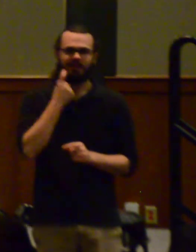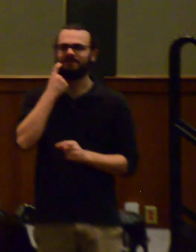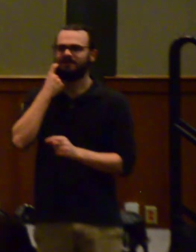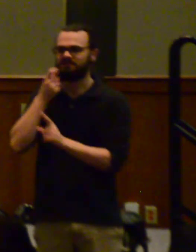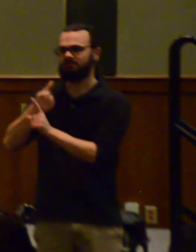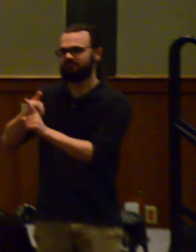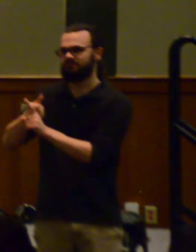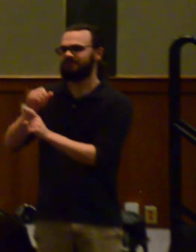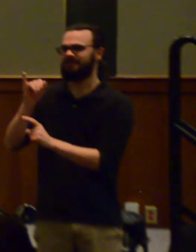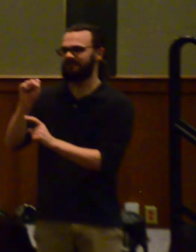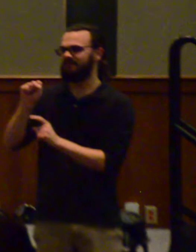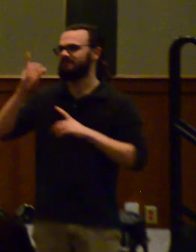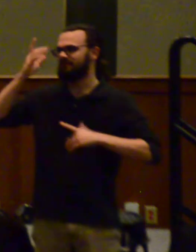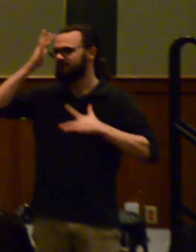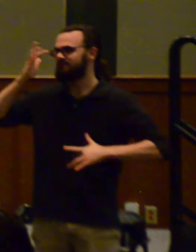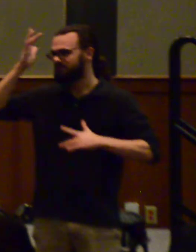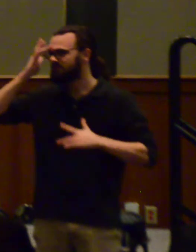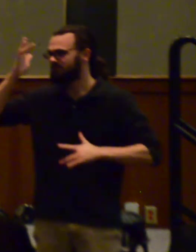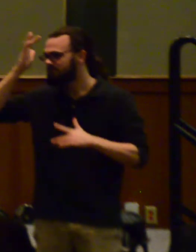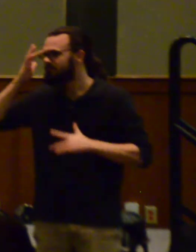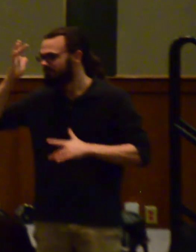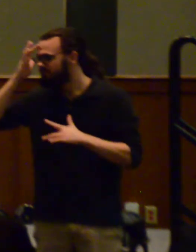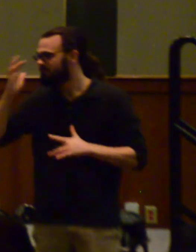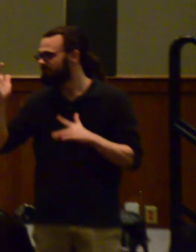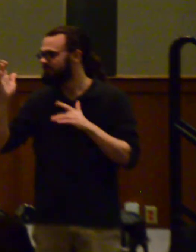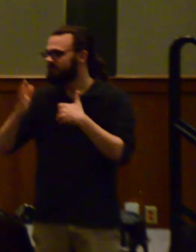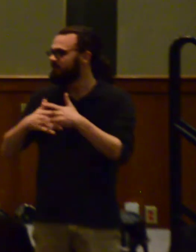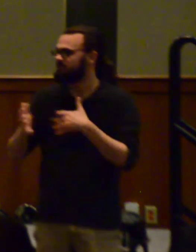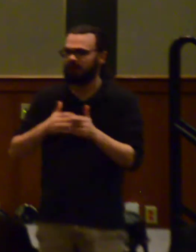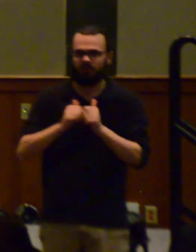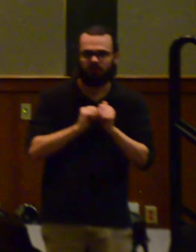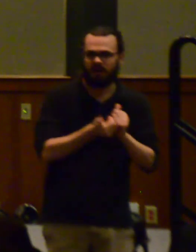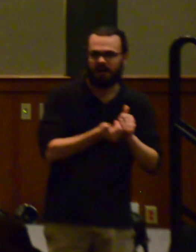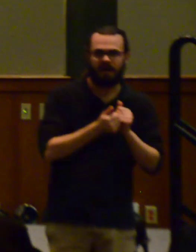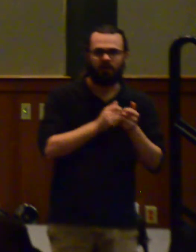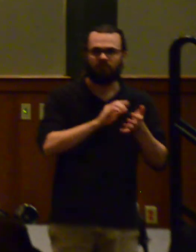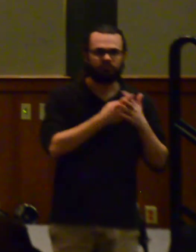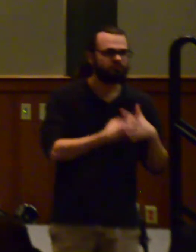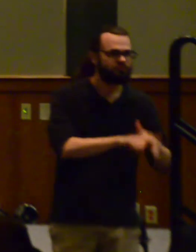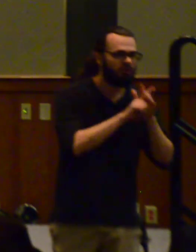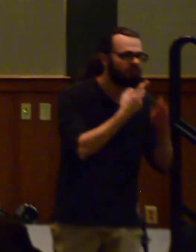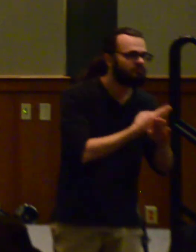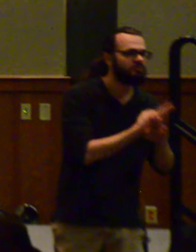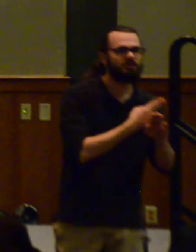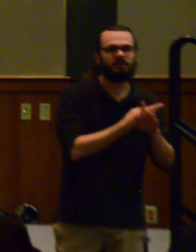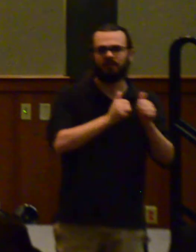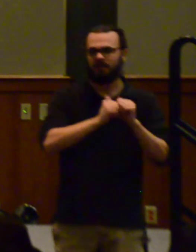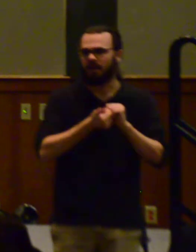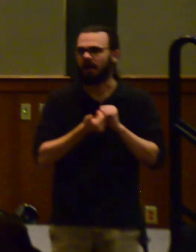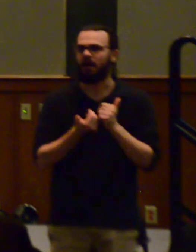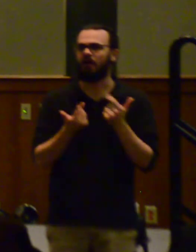disease, and it does not matter how it started. It doesn't matter if it was their fault that they started. It doesn't matter what they've